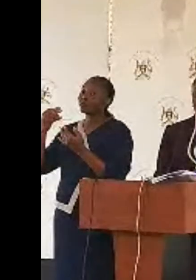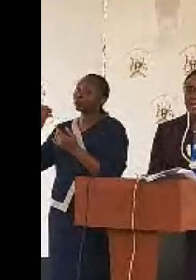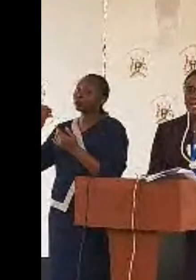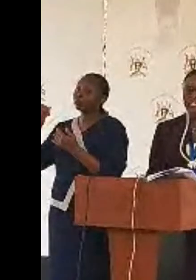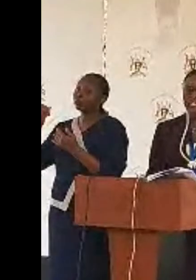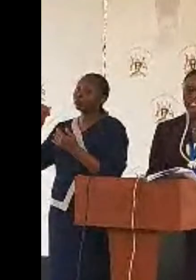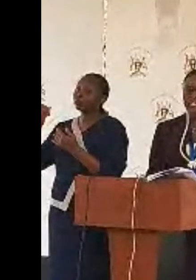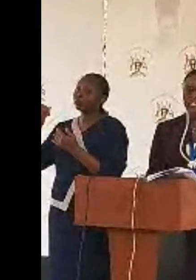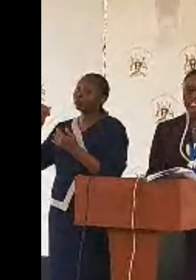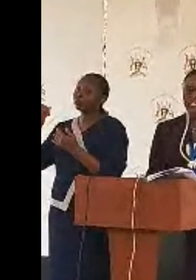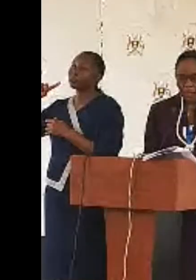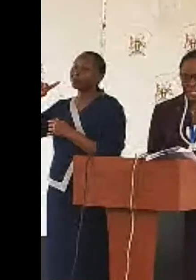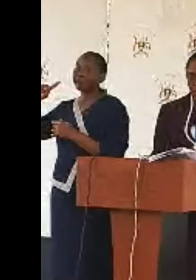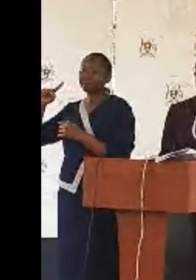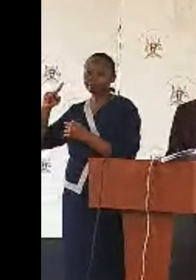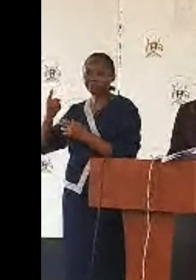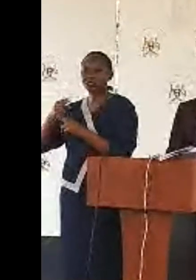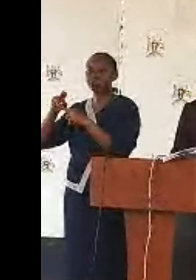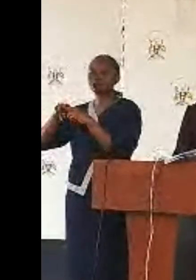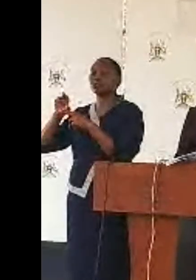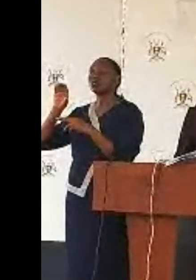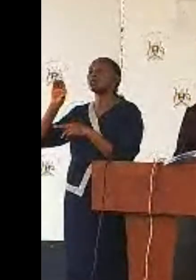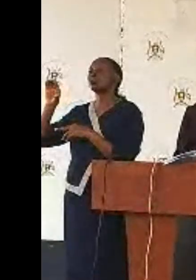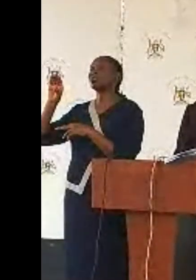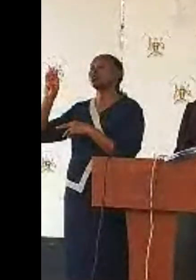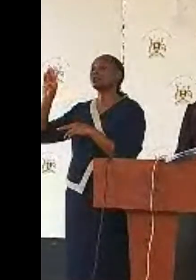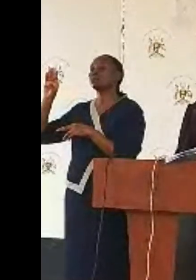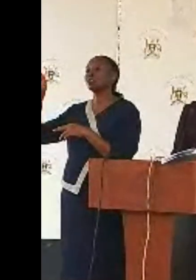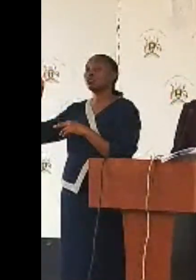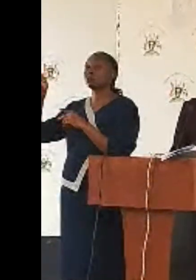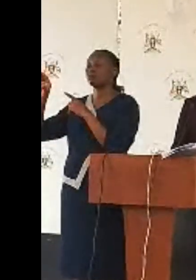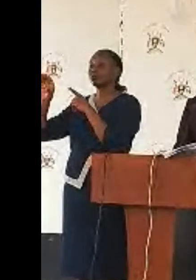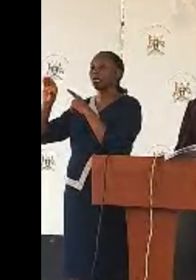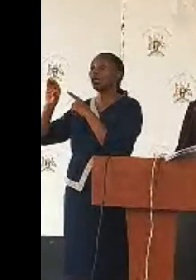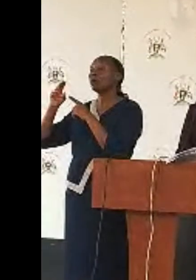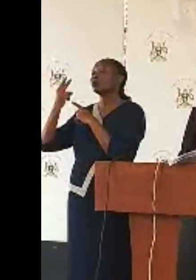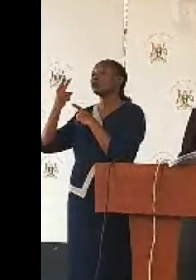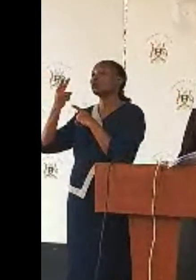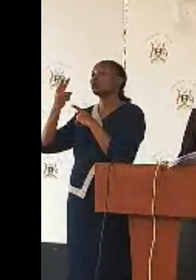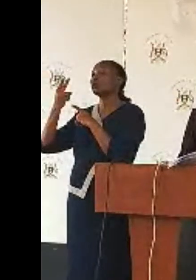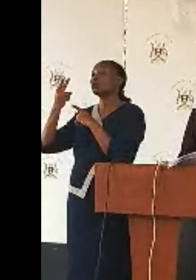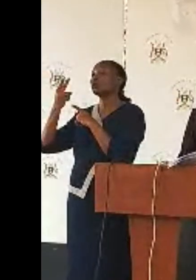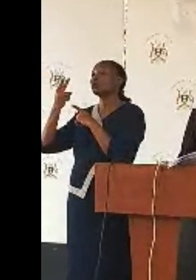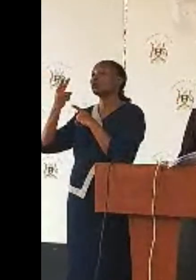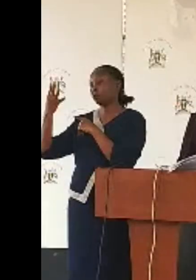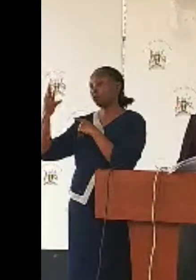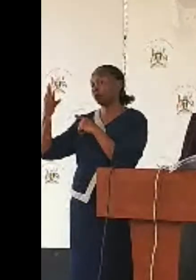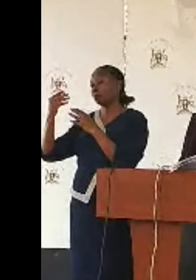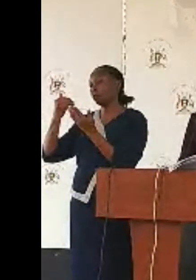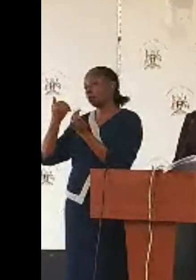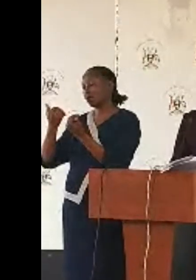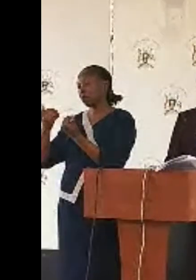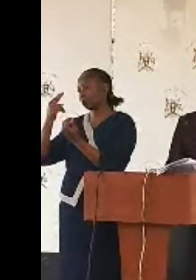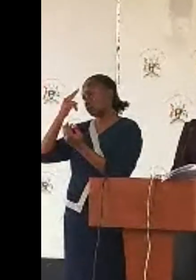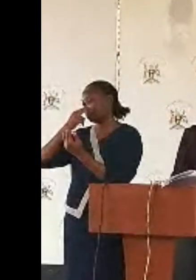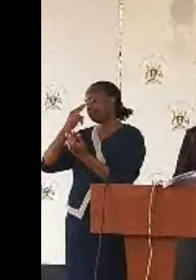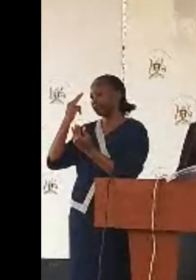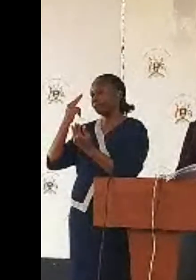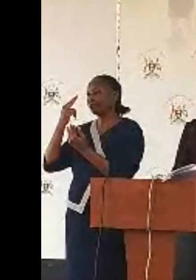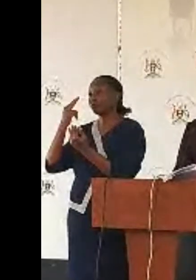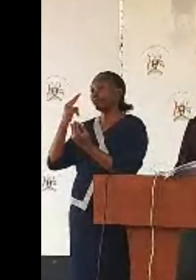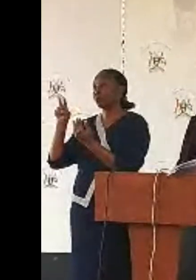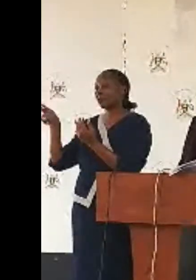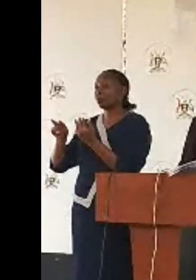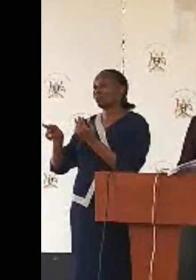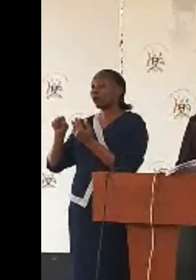be basookera ddala okukola curriculum empya ku siniya ey'okuna. N'olwekyo abayizi bano era